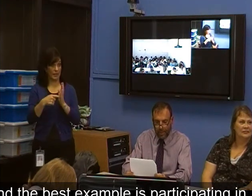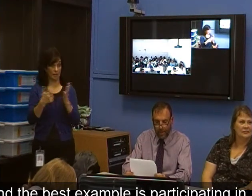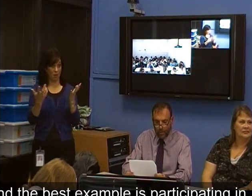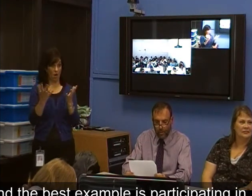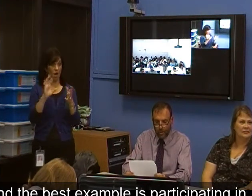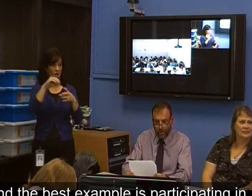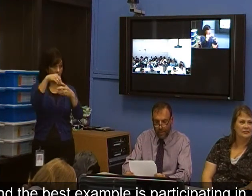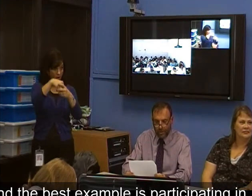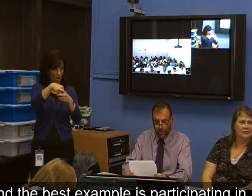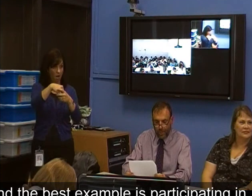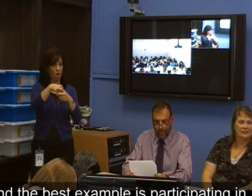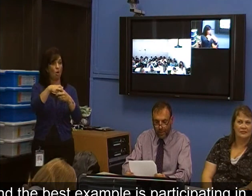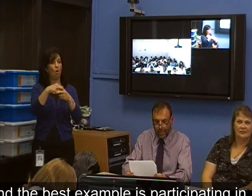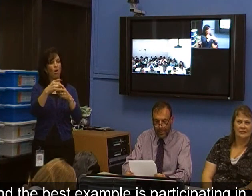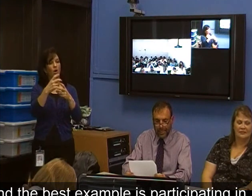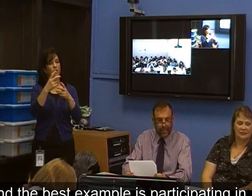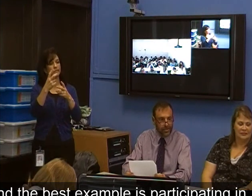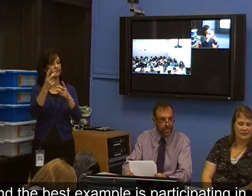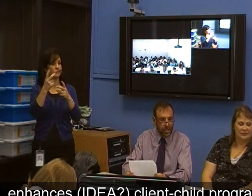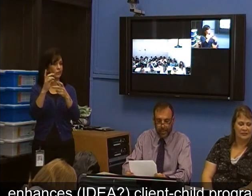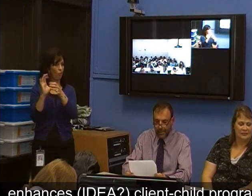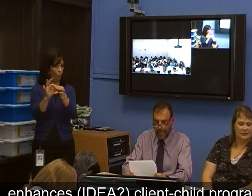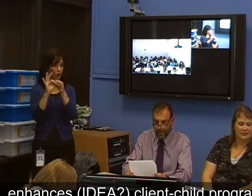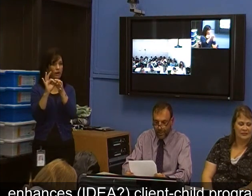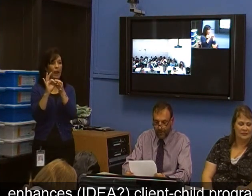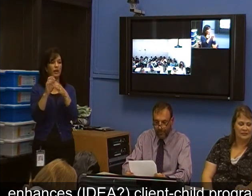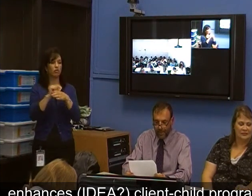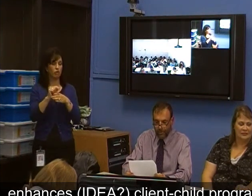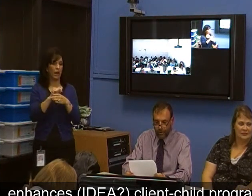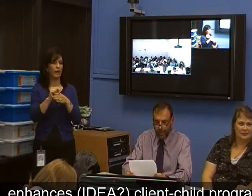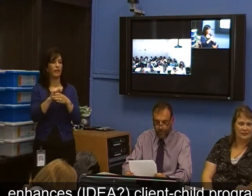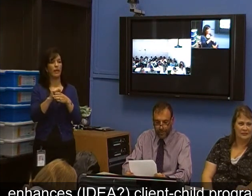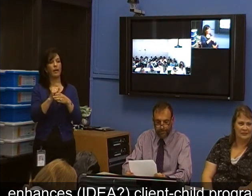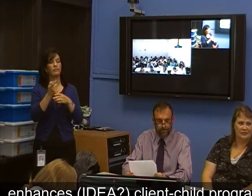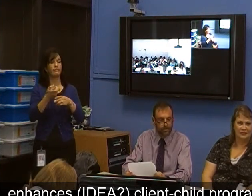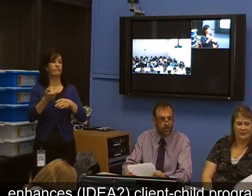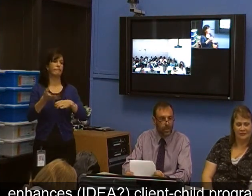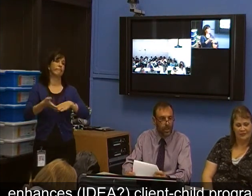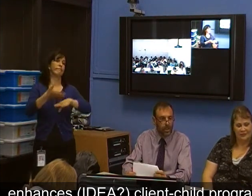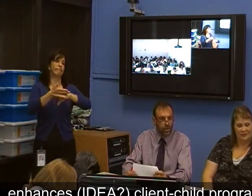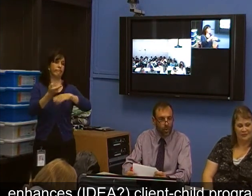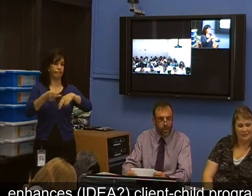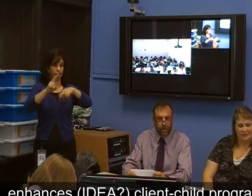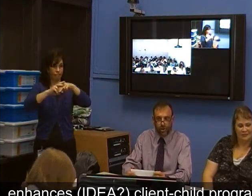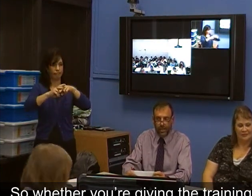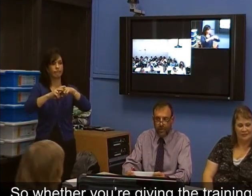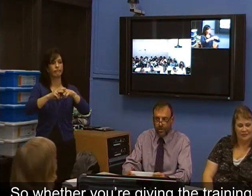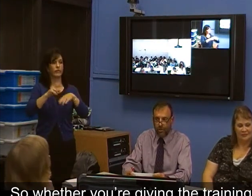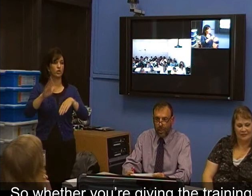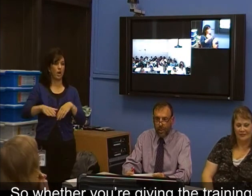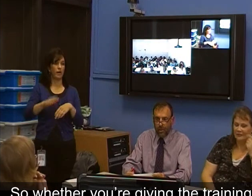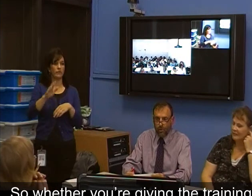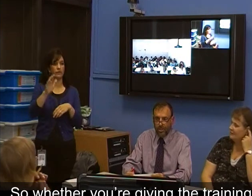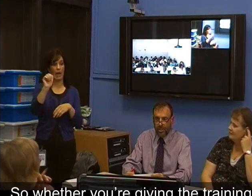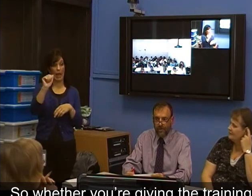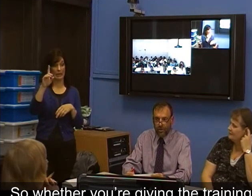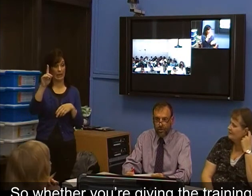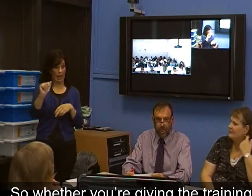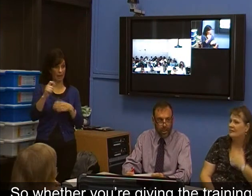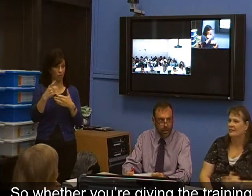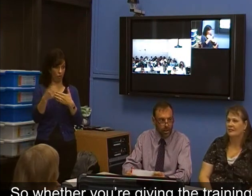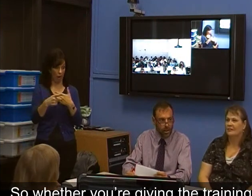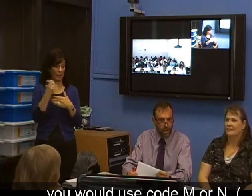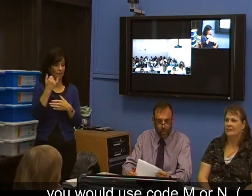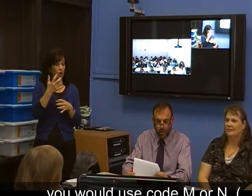in or coordinating training that enhances IDEA child find programs. So whether you're giving the training or receiving the